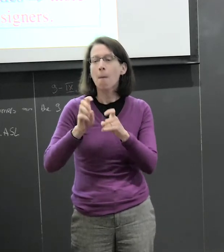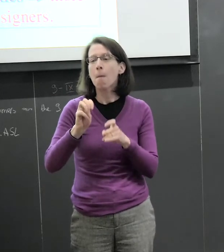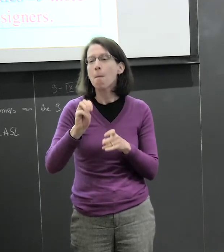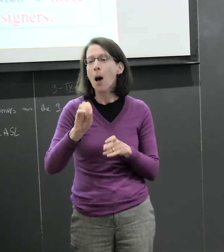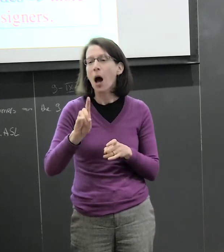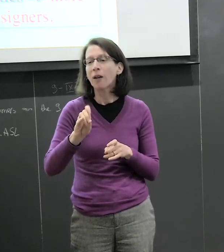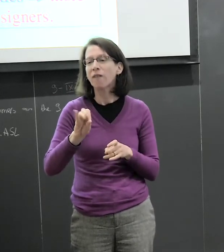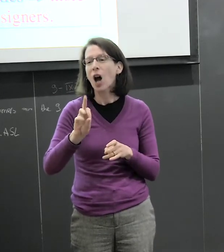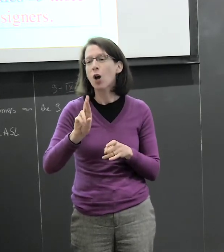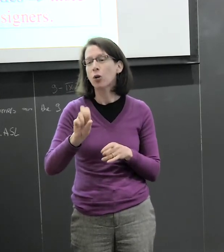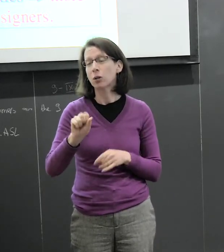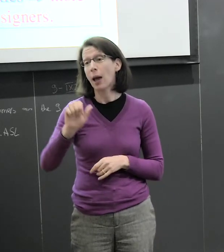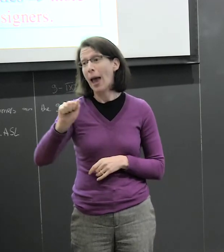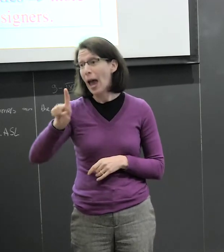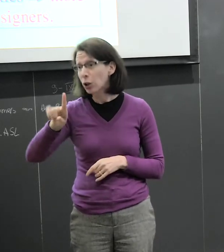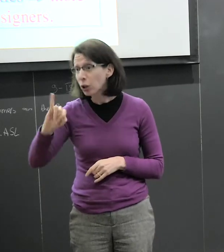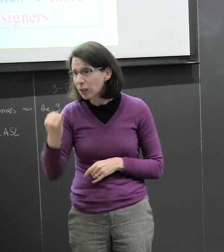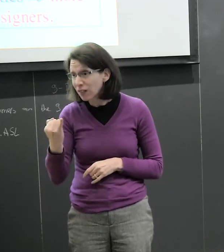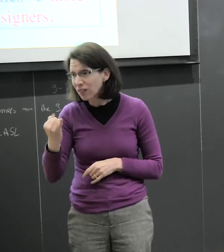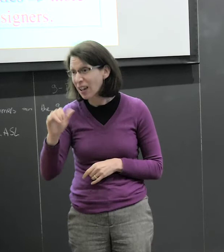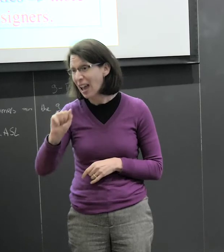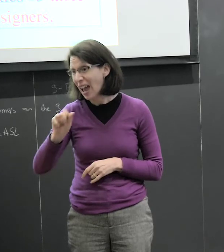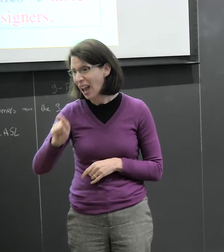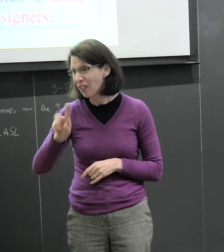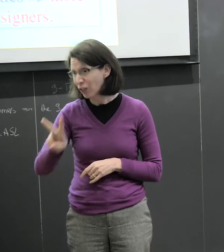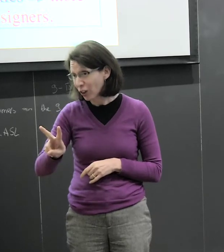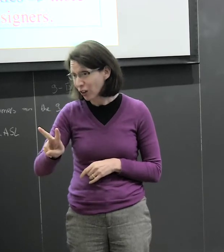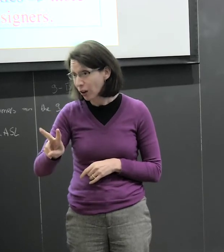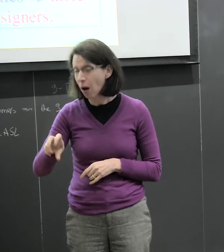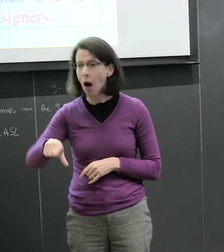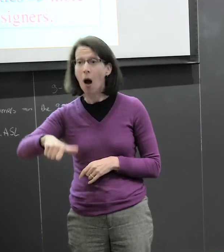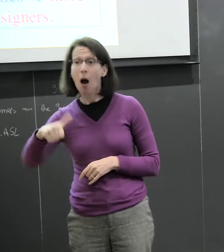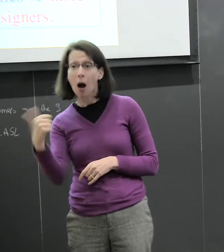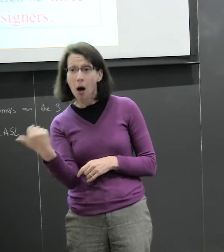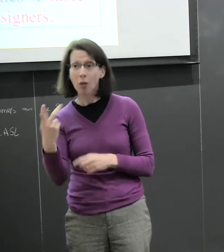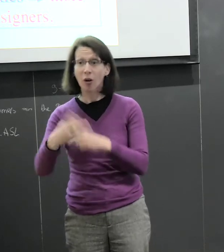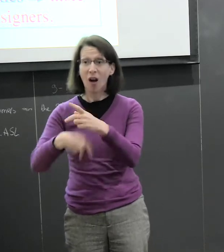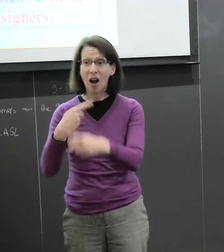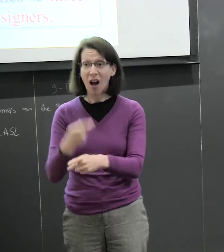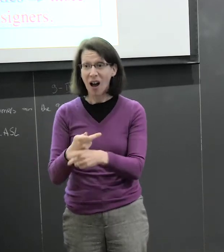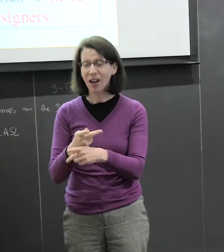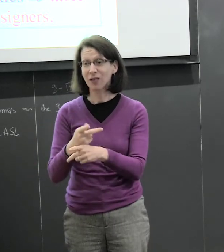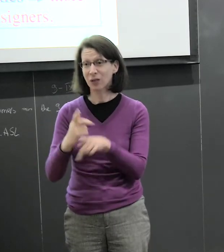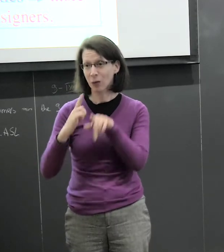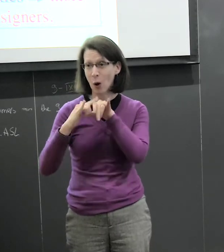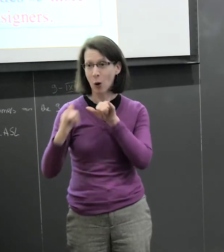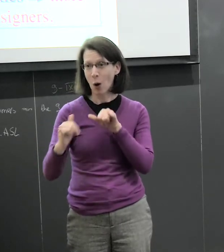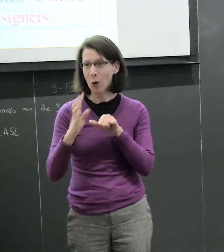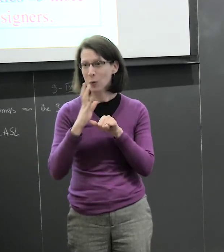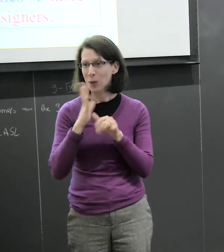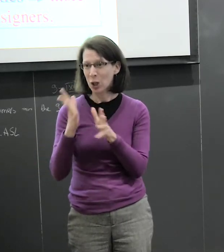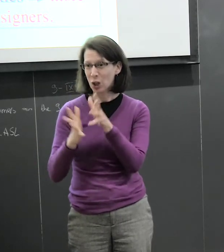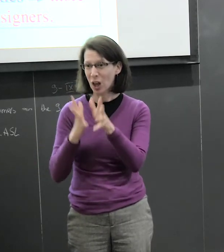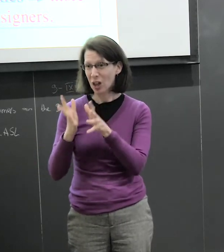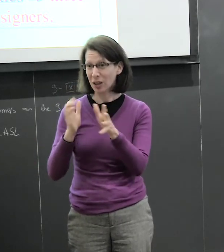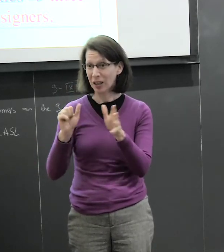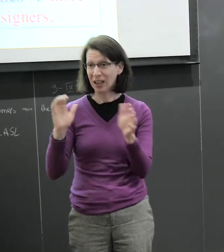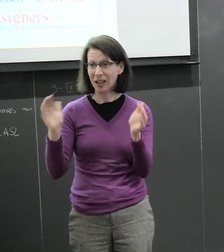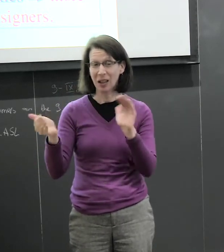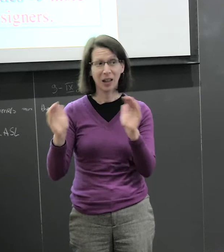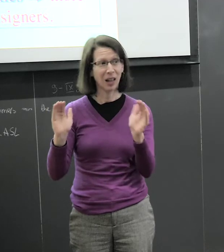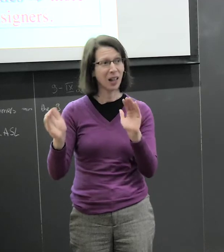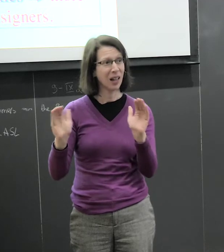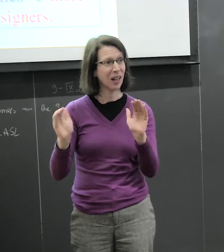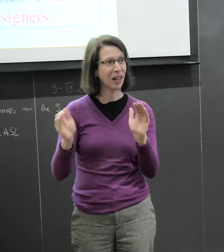Mm-hmm, mm-hmm. So I was wondering if you have other types of cross speech gestures that could be compared with sign language, maybe